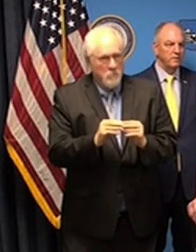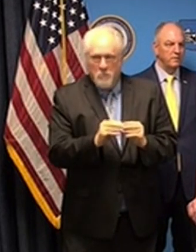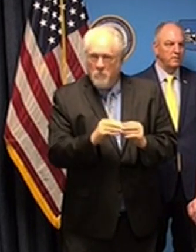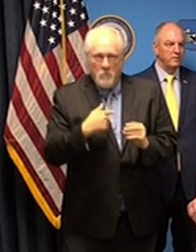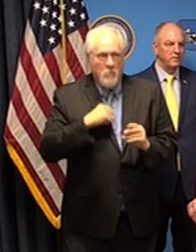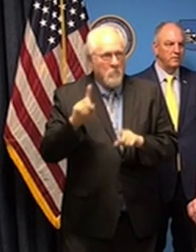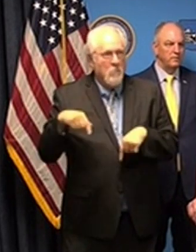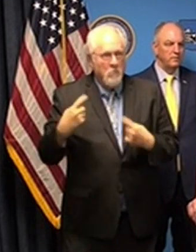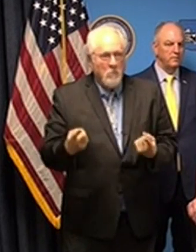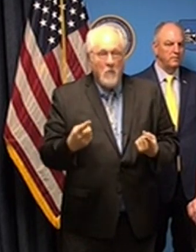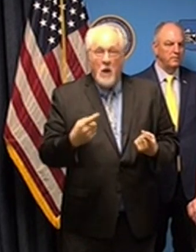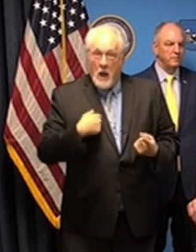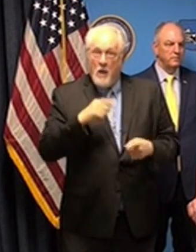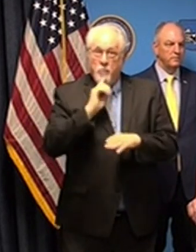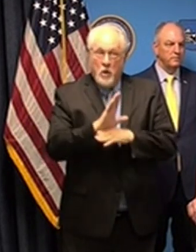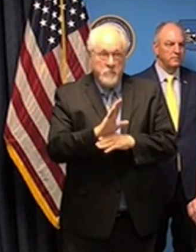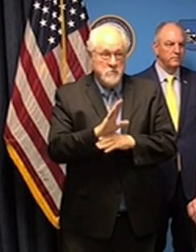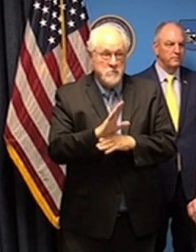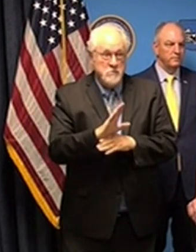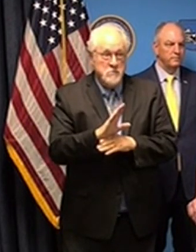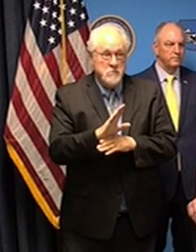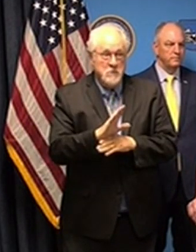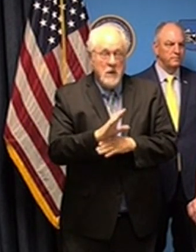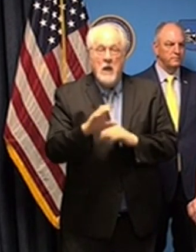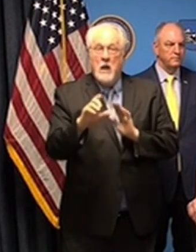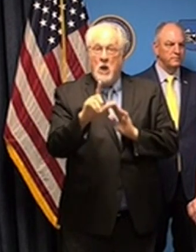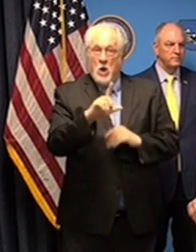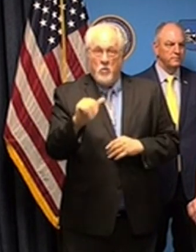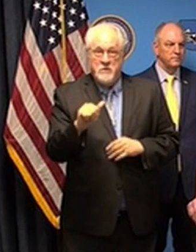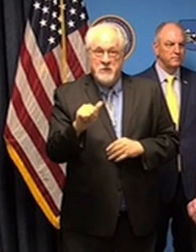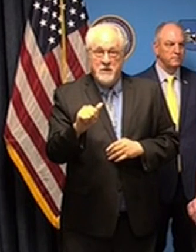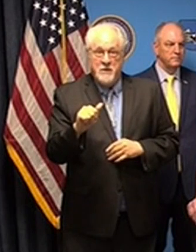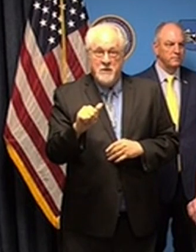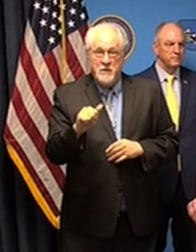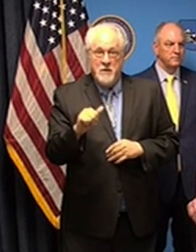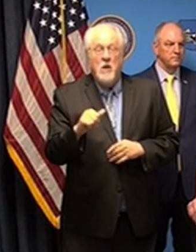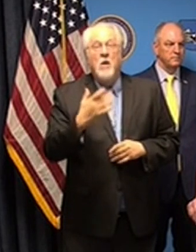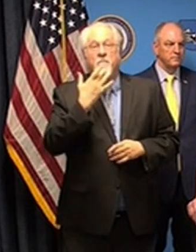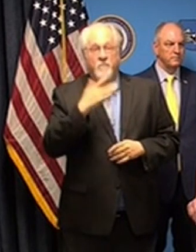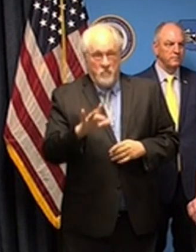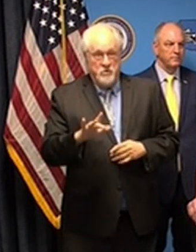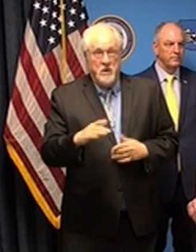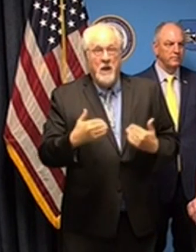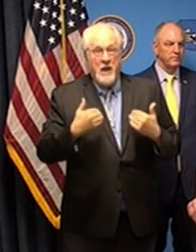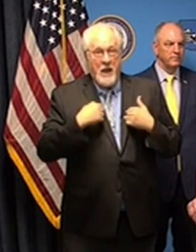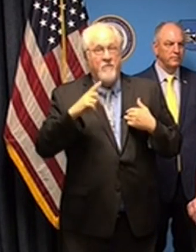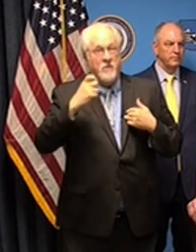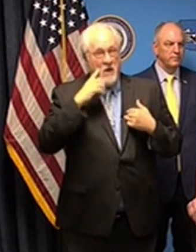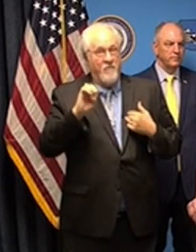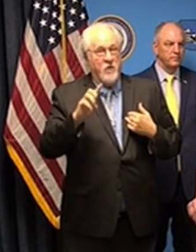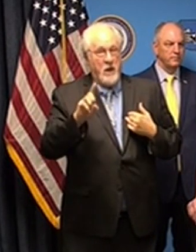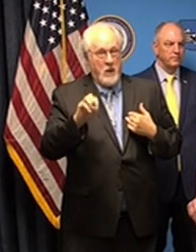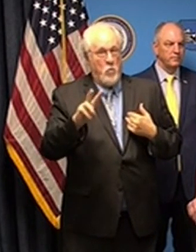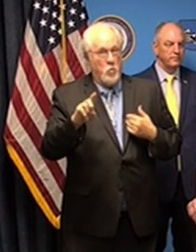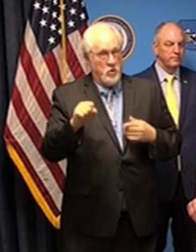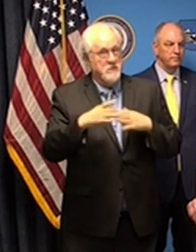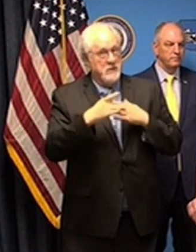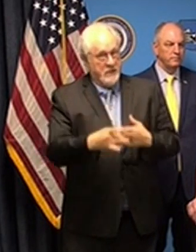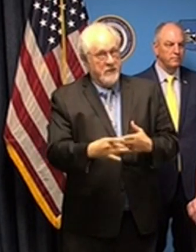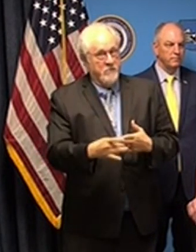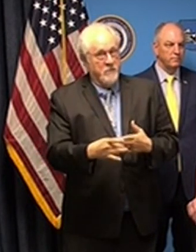that I've ever been in. I can promise you this. The state of Louisiana is fortunate to have Governor Edwards being our